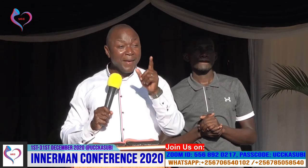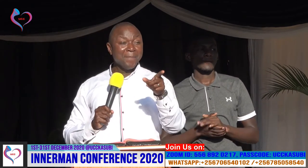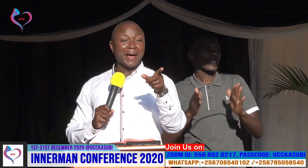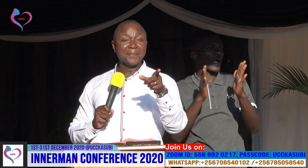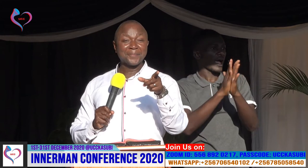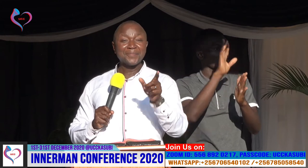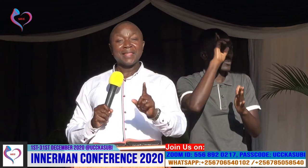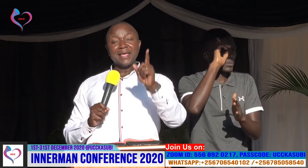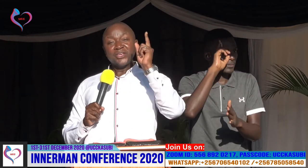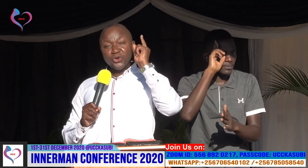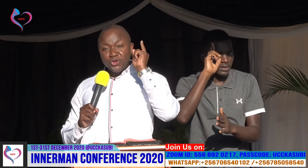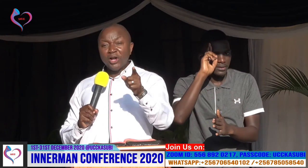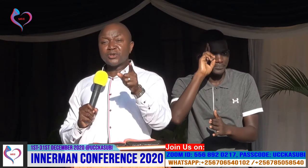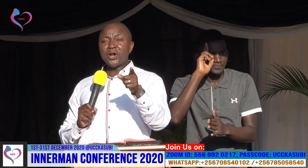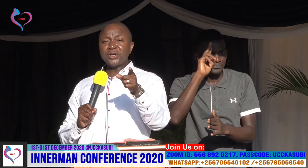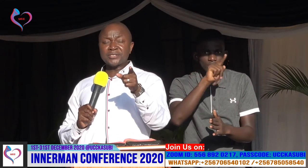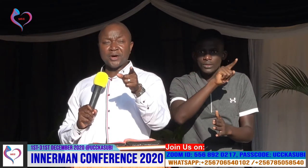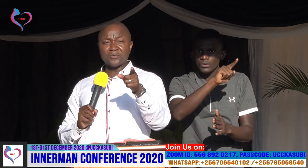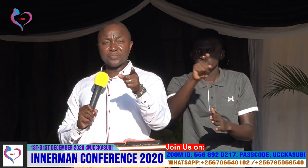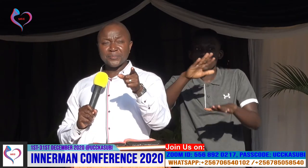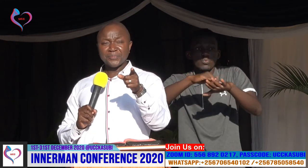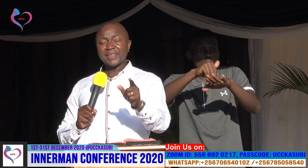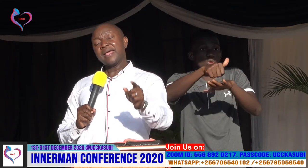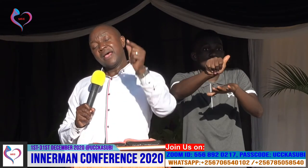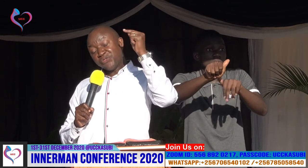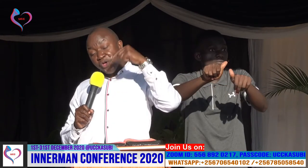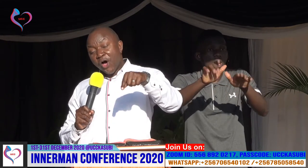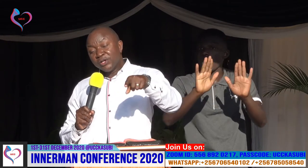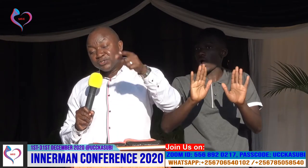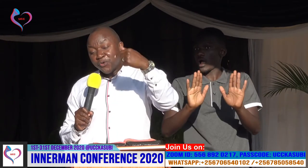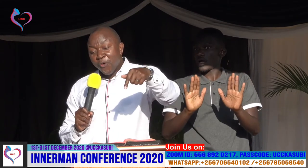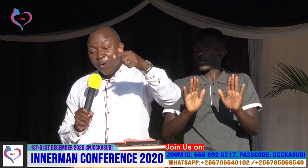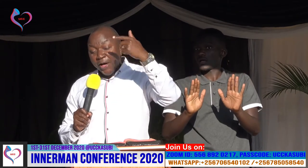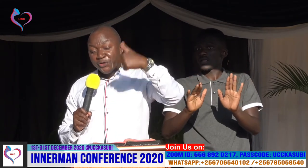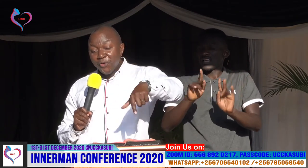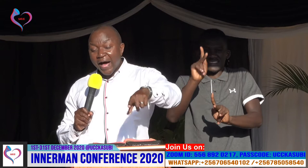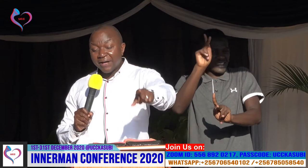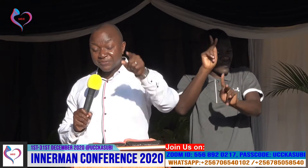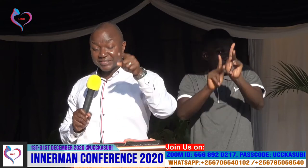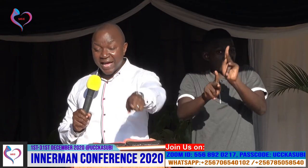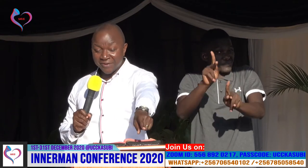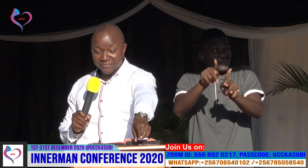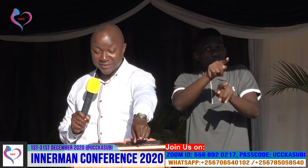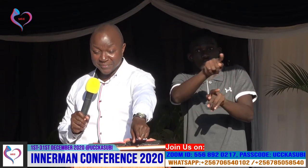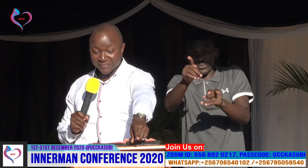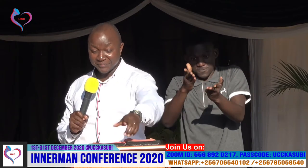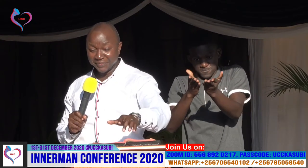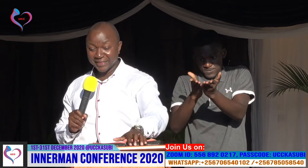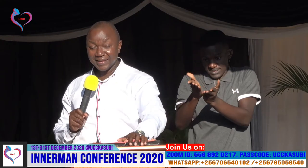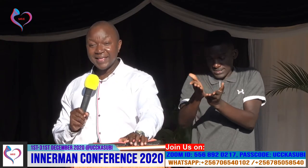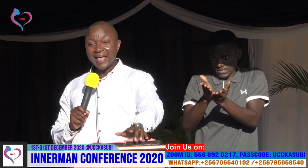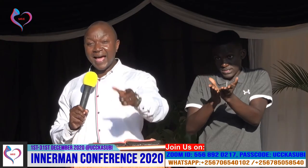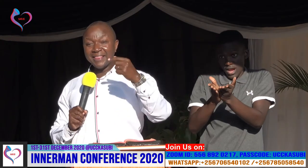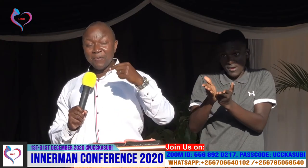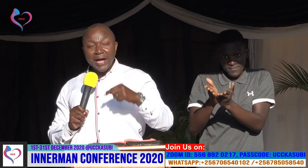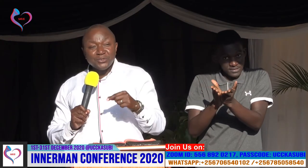And remember, you don't call yourself those who you have served